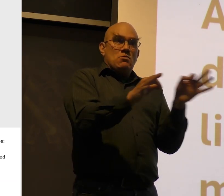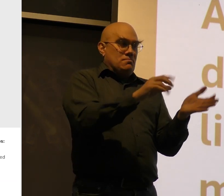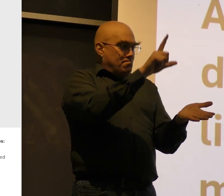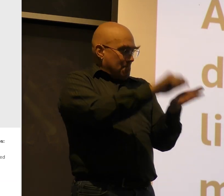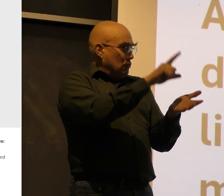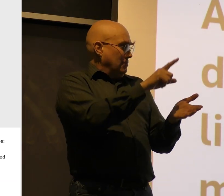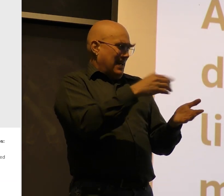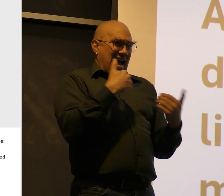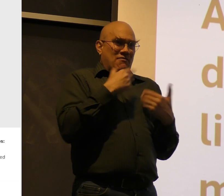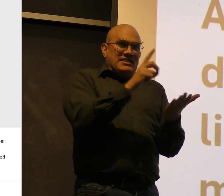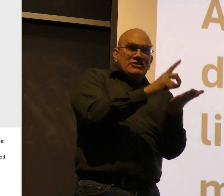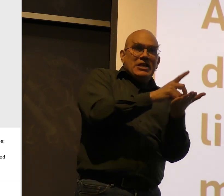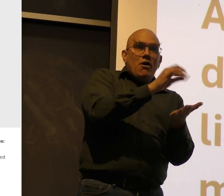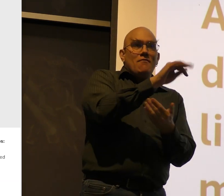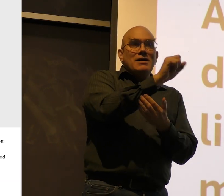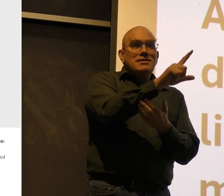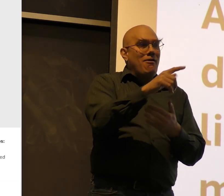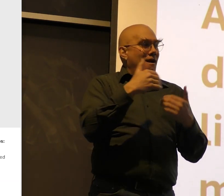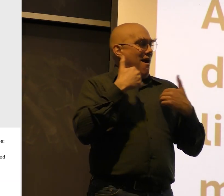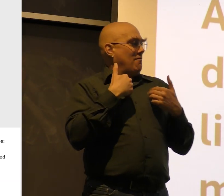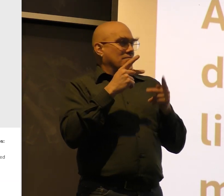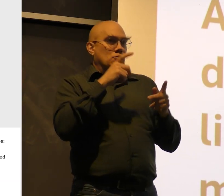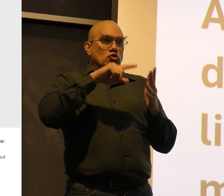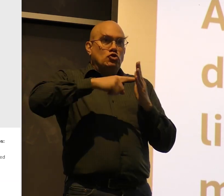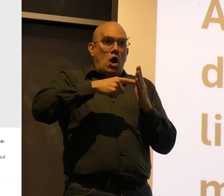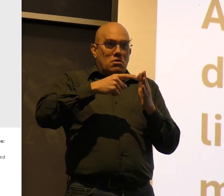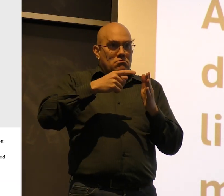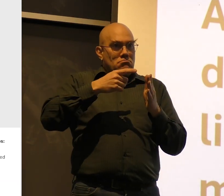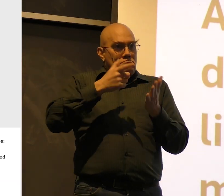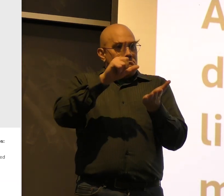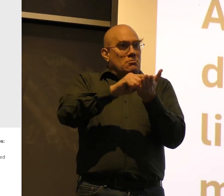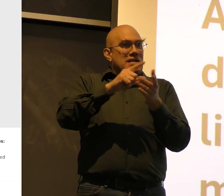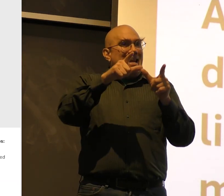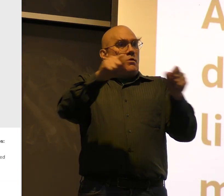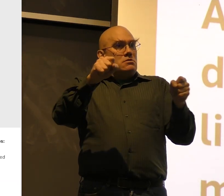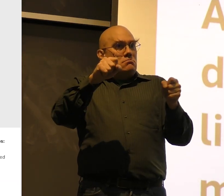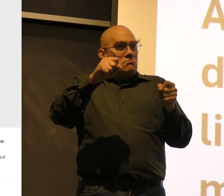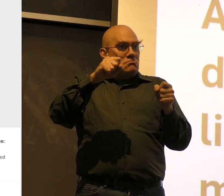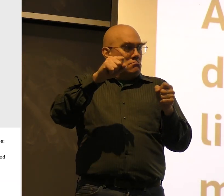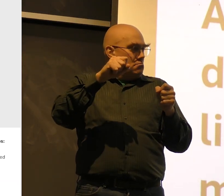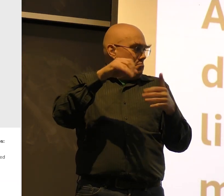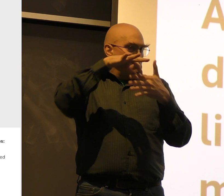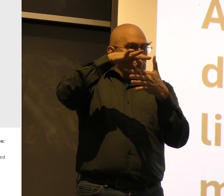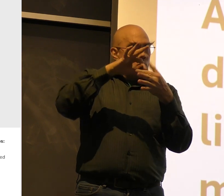officially recognized as a language, that it has a dictionary of ASL terms, and the world began to publish